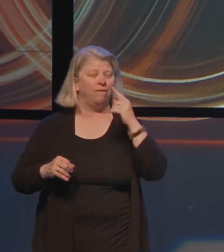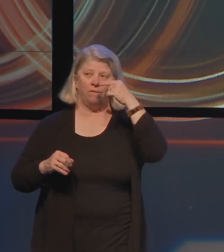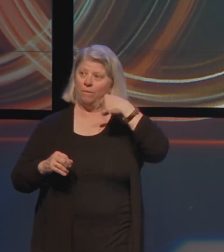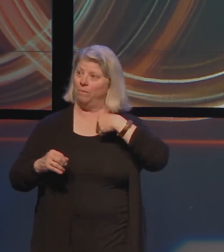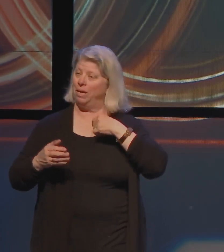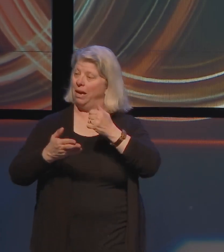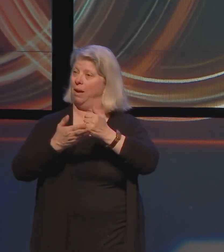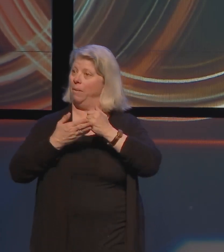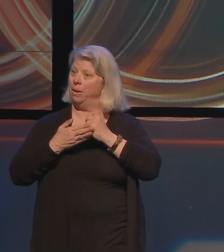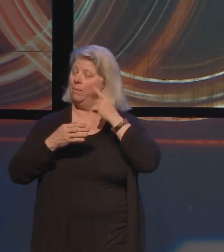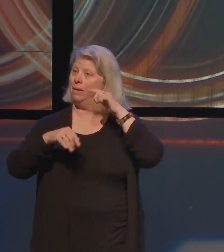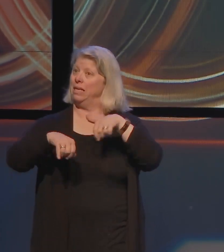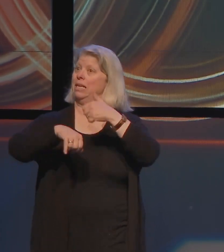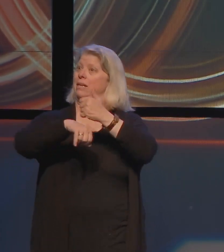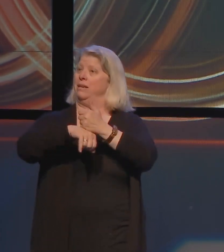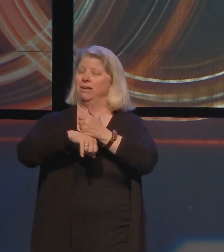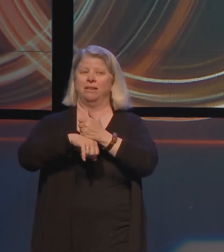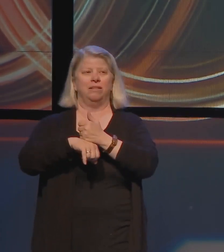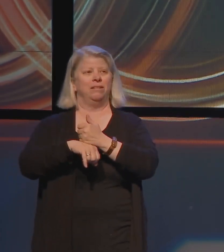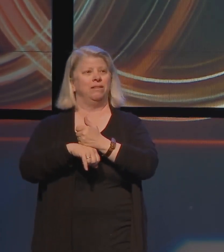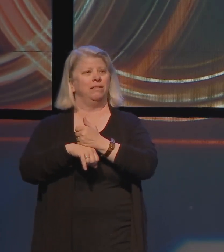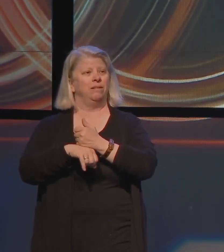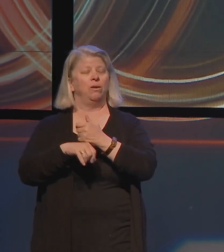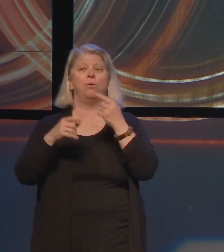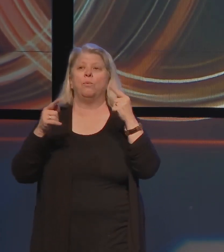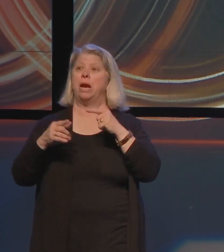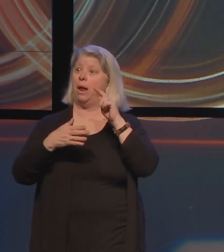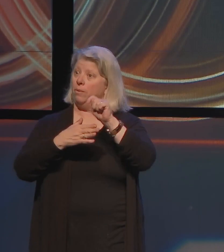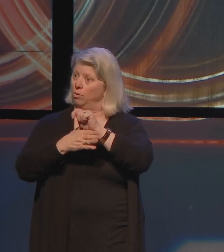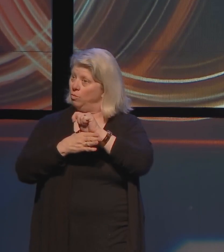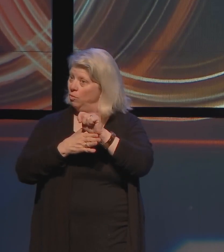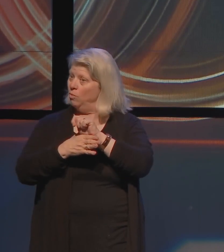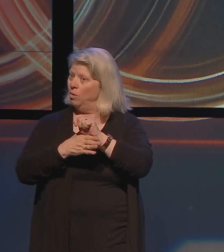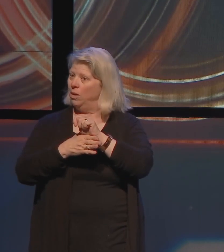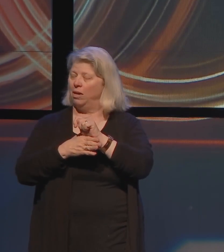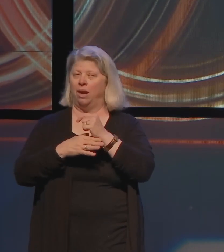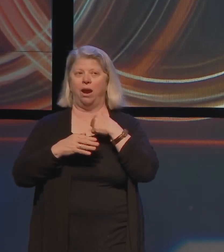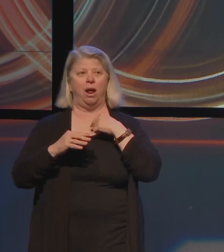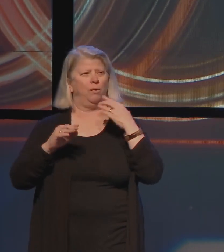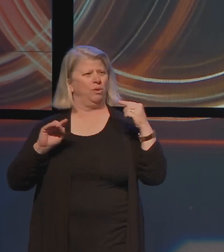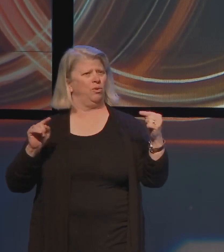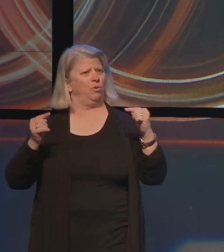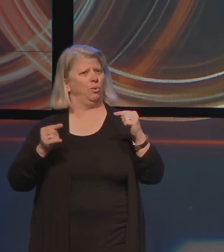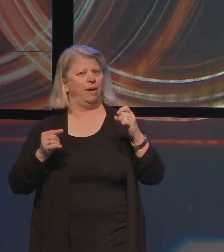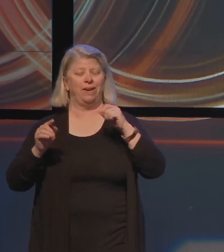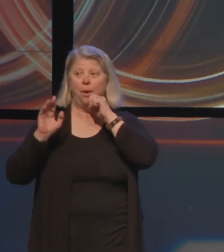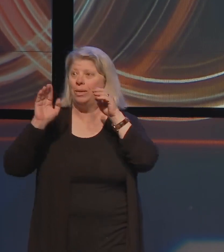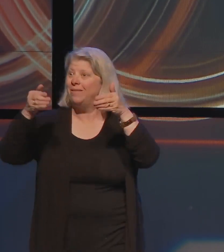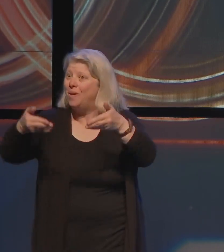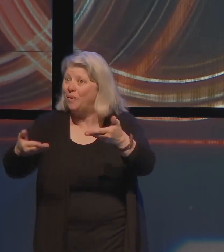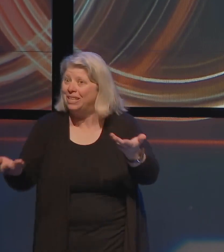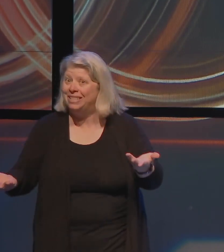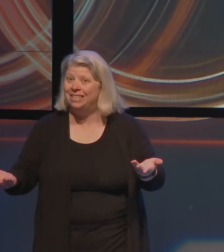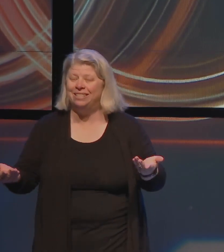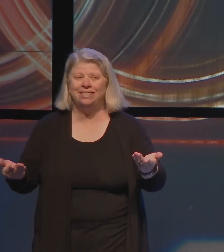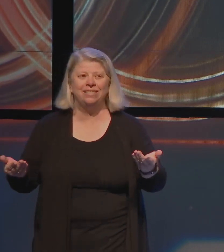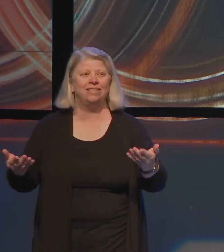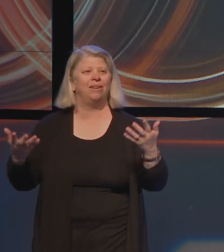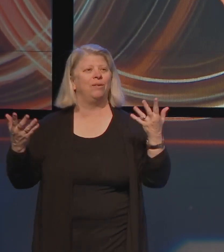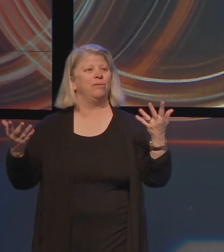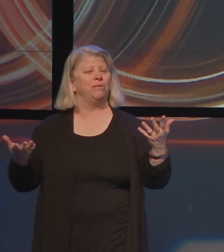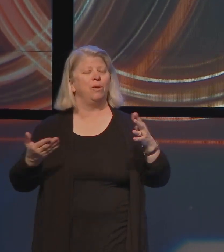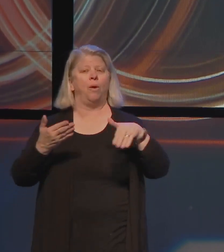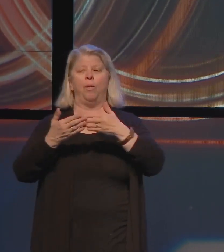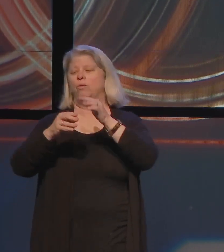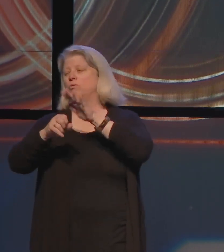it helped me mentally because when I was training, I was going to get hurt if I wasn't focused. So all